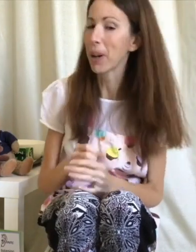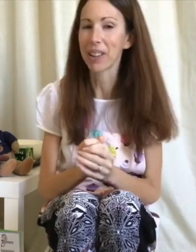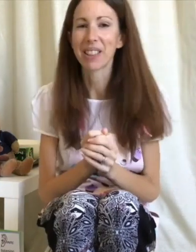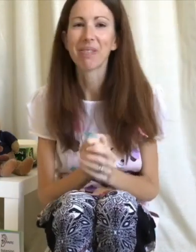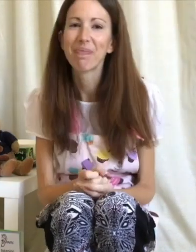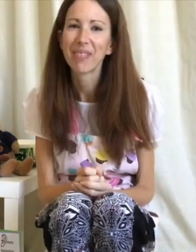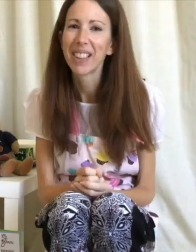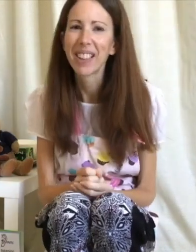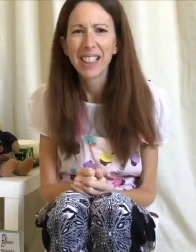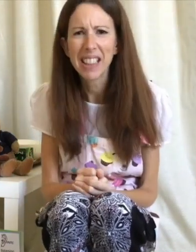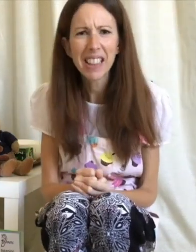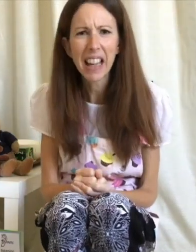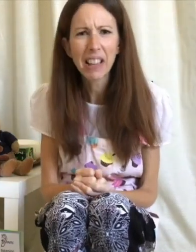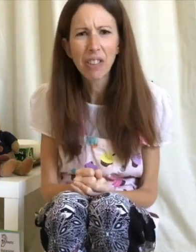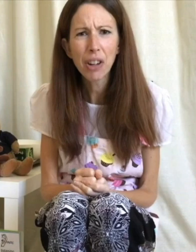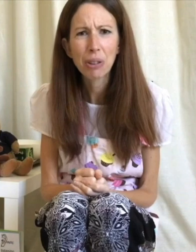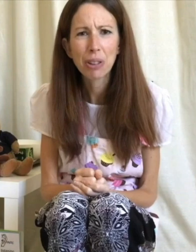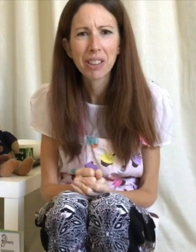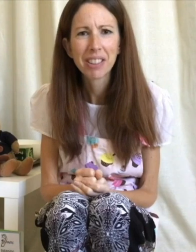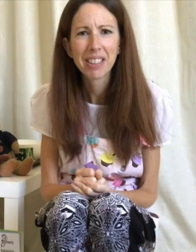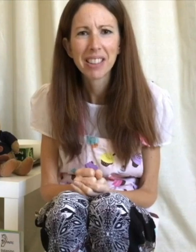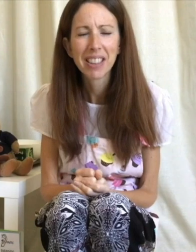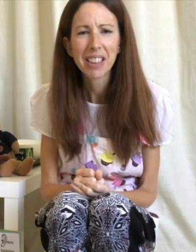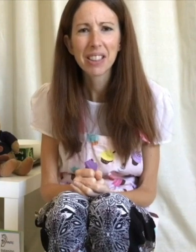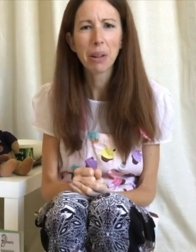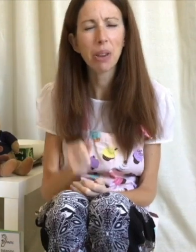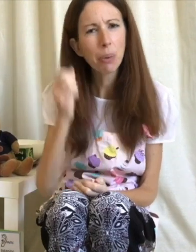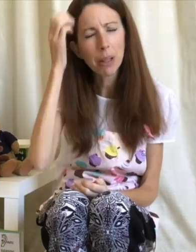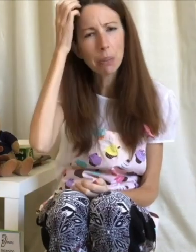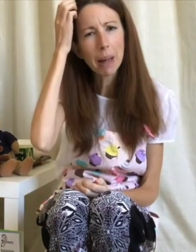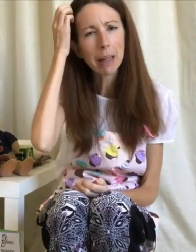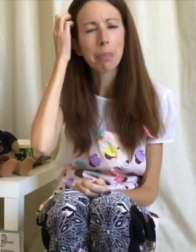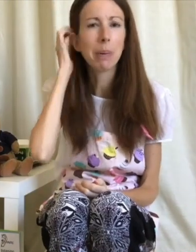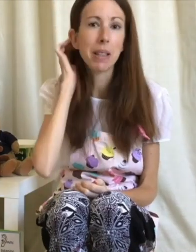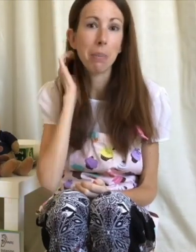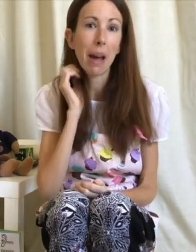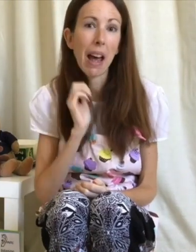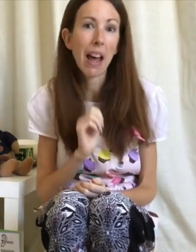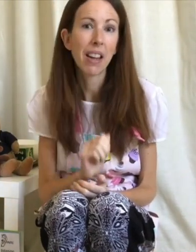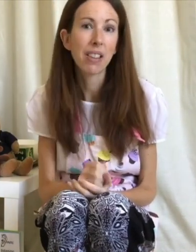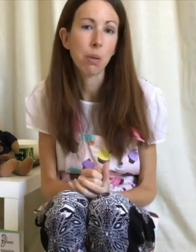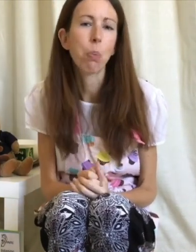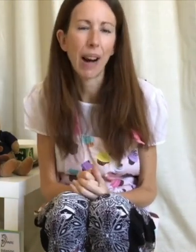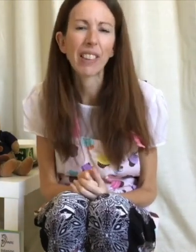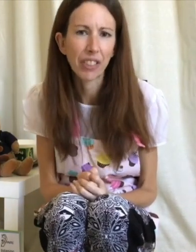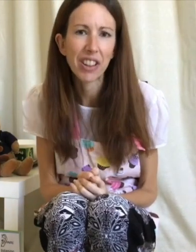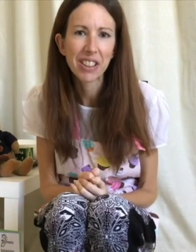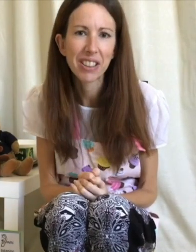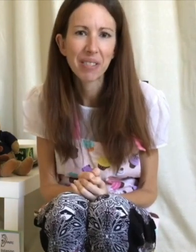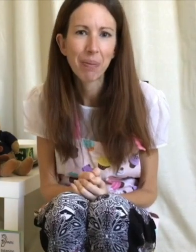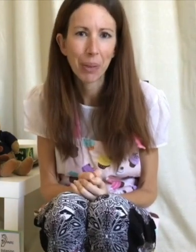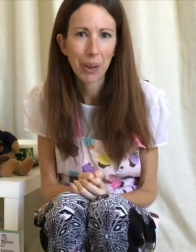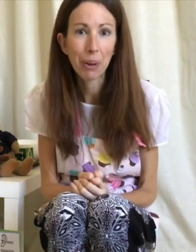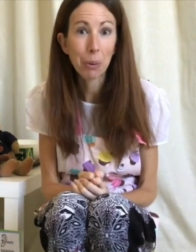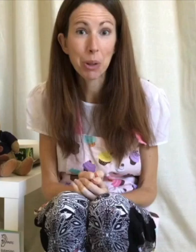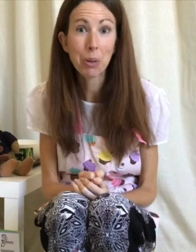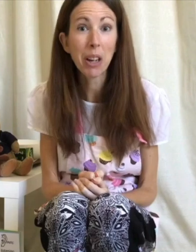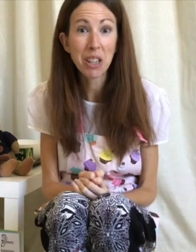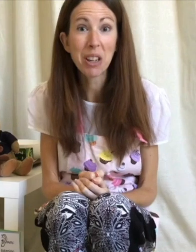But he didn't get any food. So I thought we could make Mr. Bear some breakfast. Would you like to do